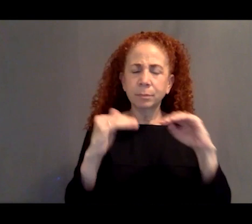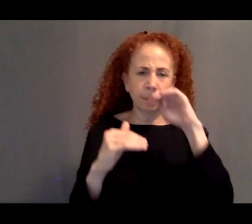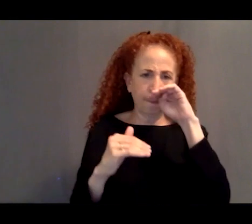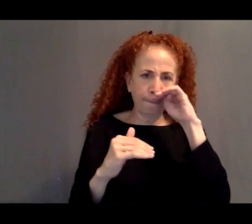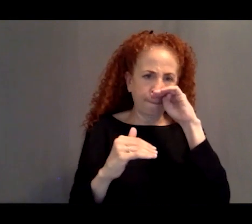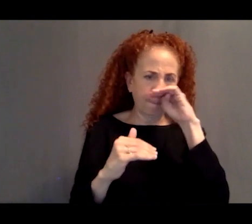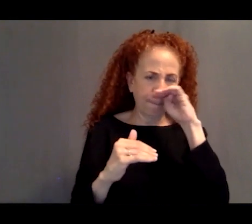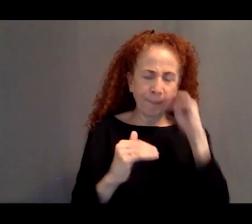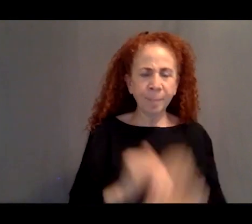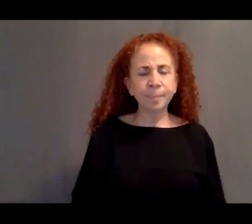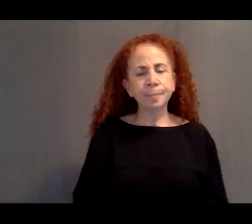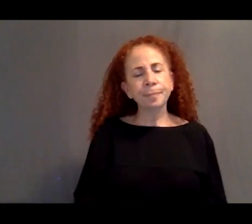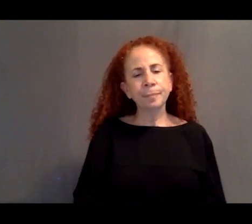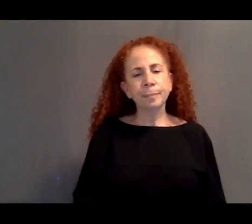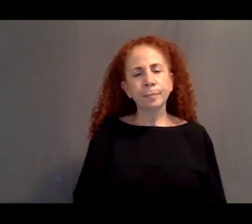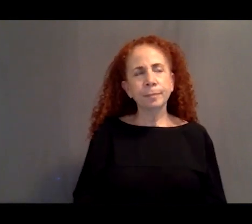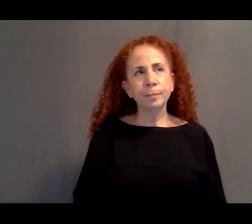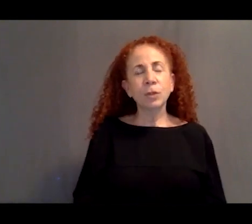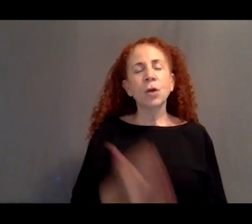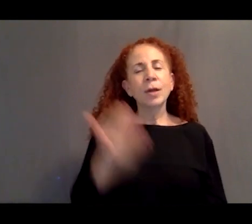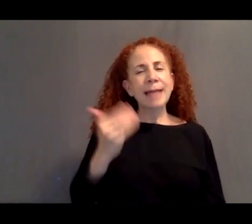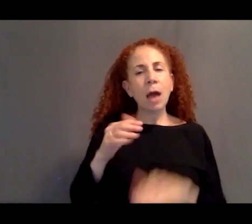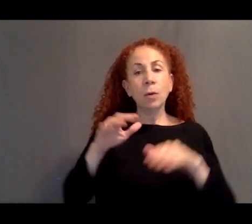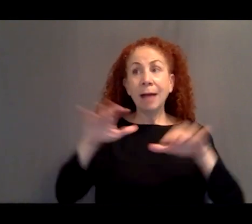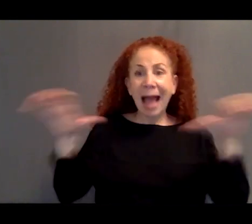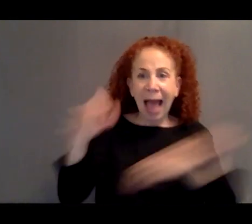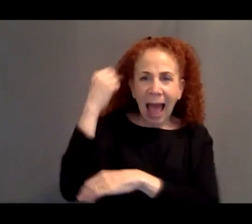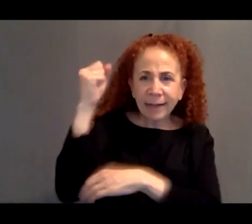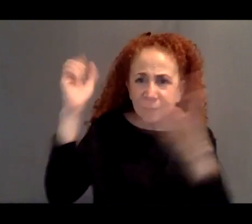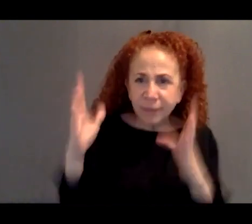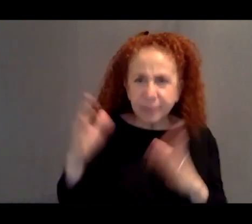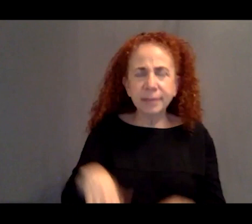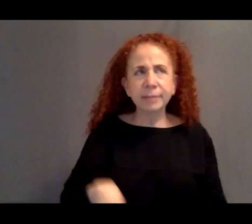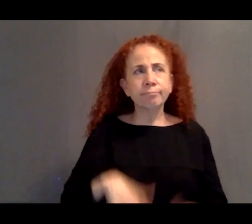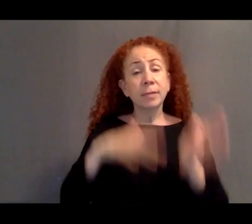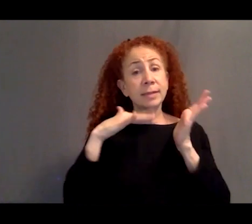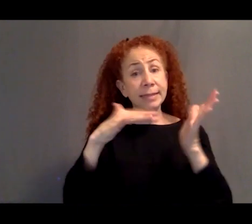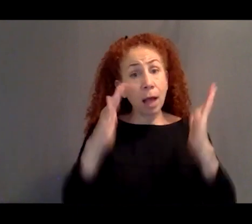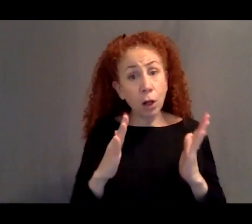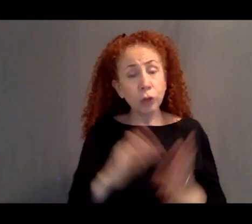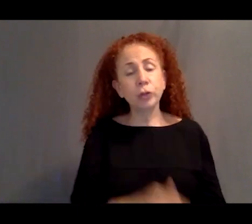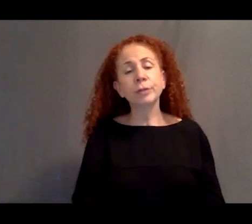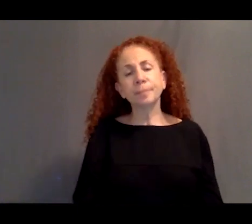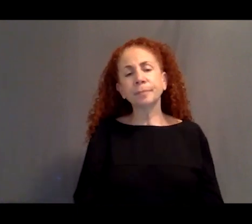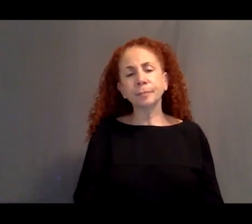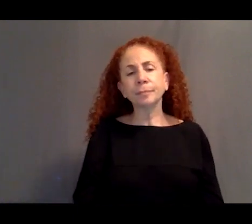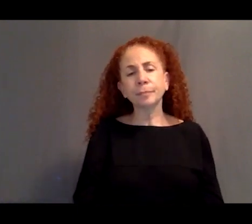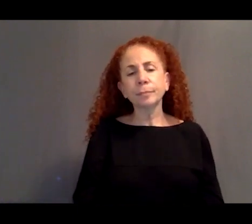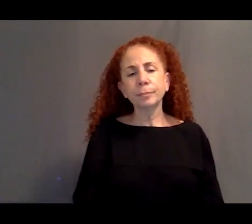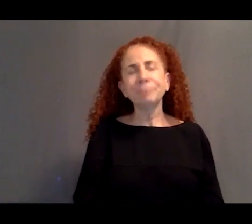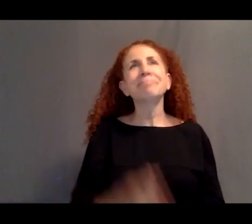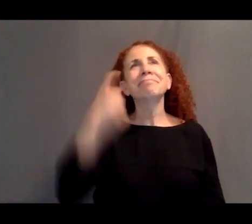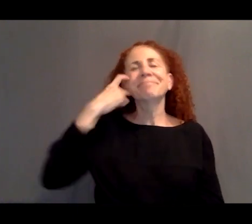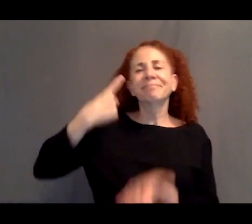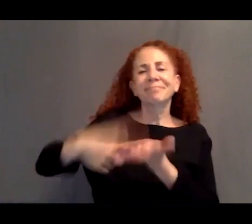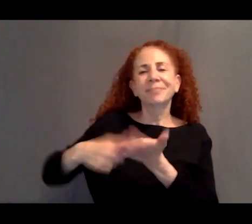thinking about activists and scholars, and I think that I had a brief